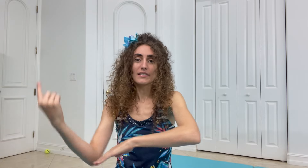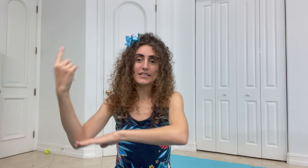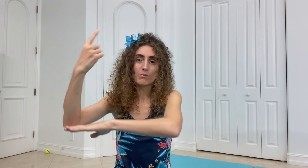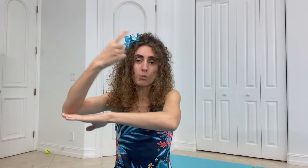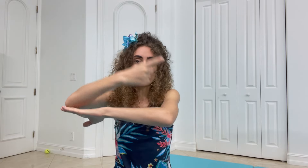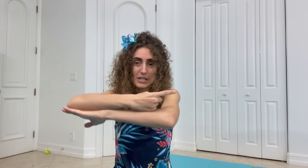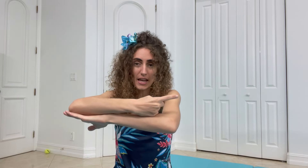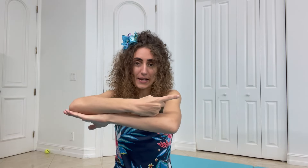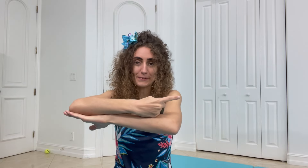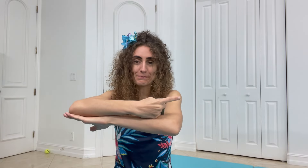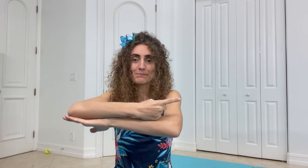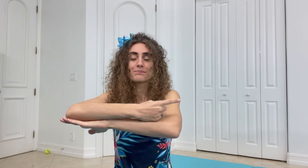Day.